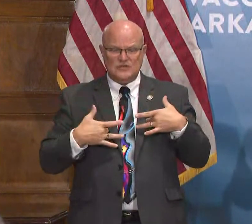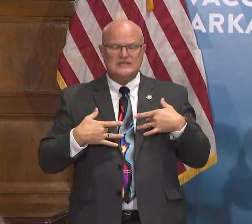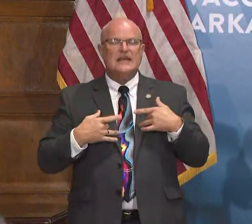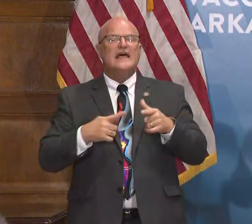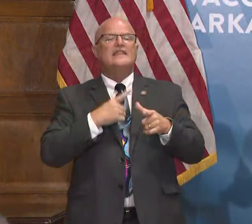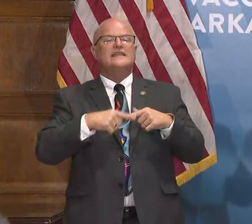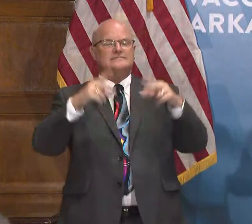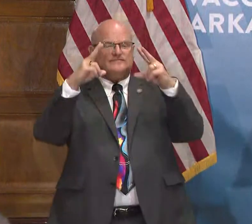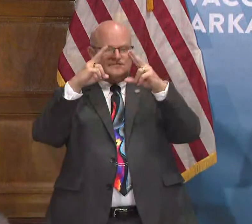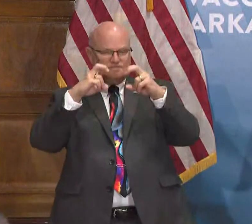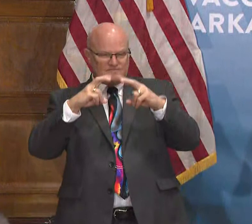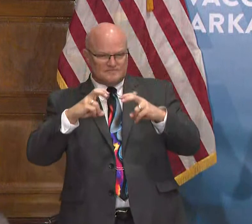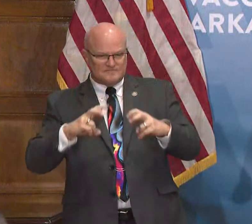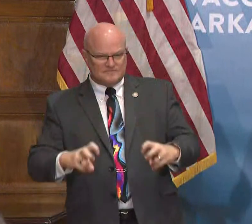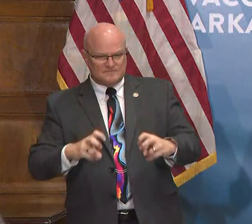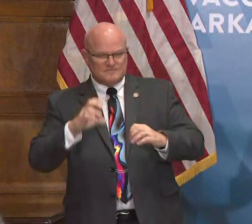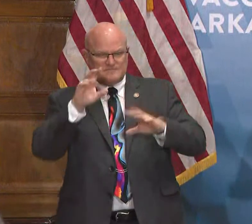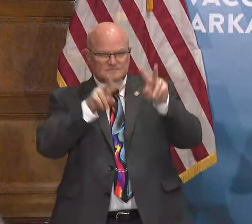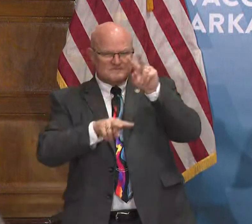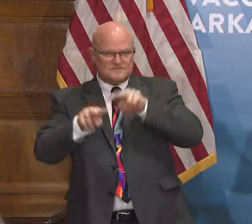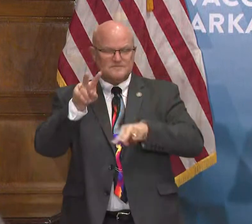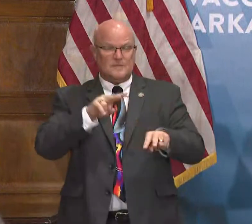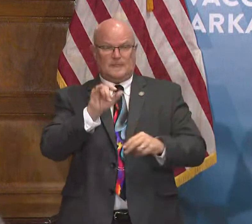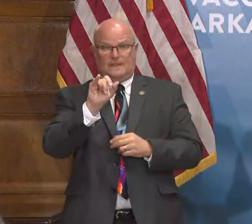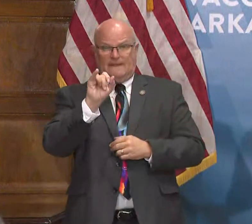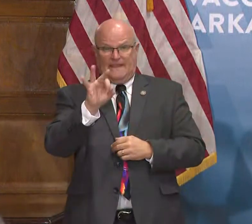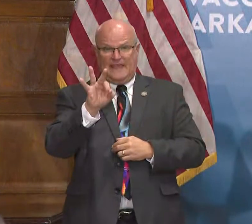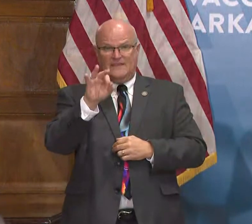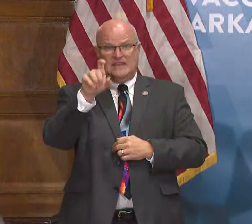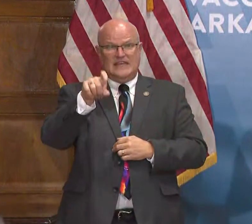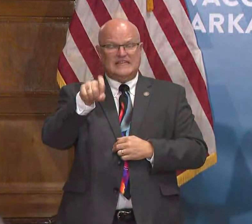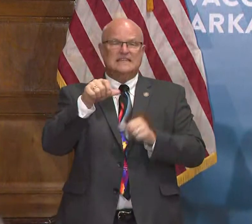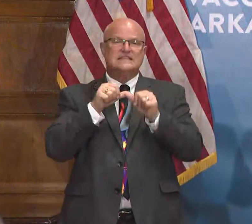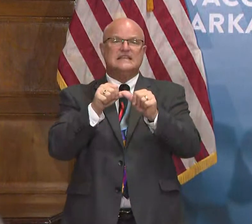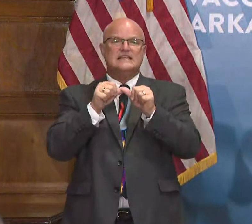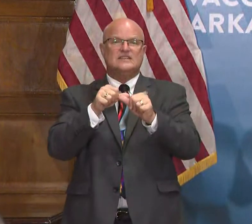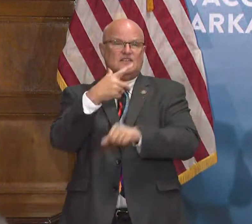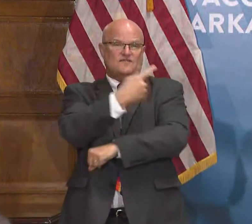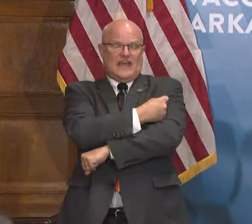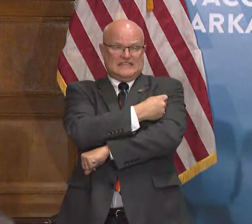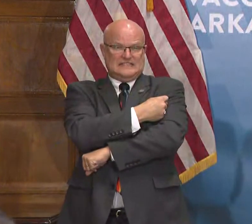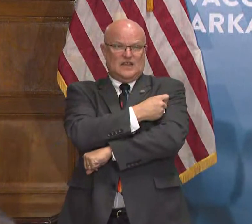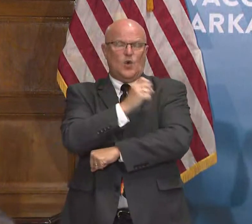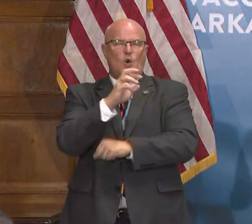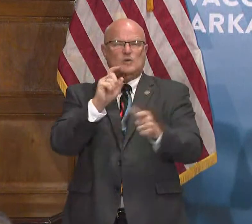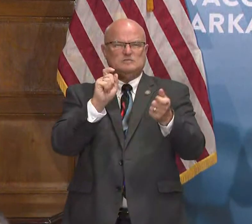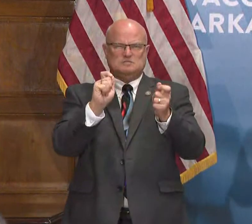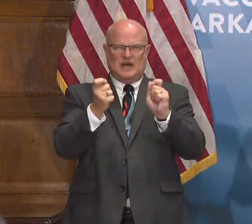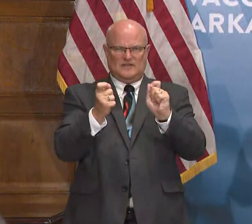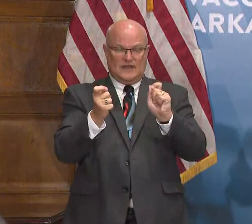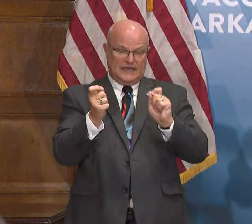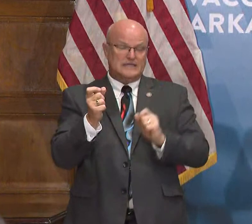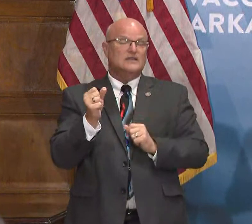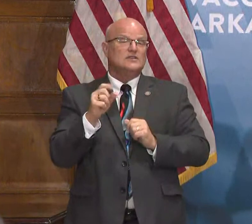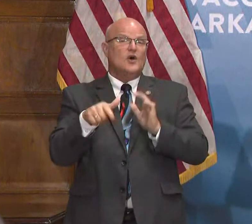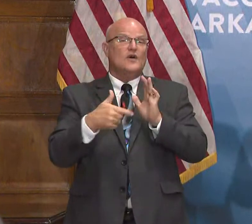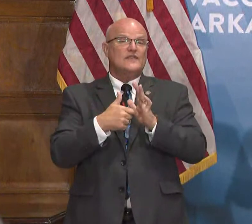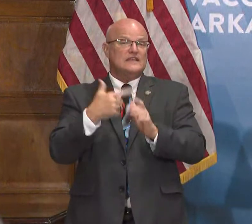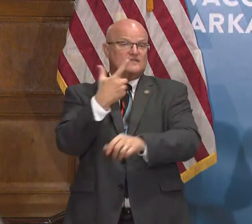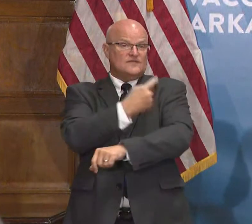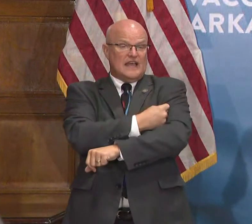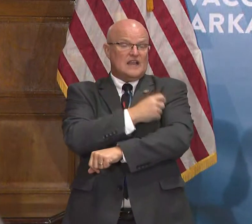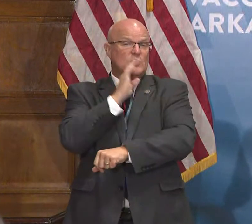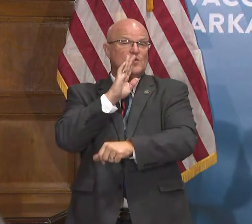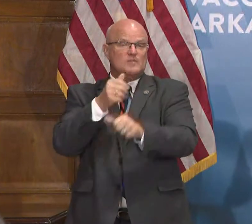examined and closely evaluated to see if there is a need to continue the vaccination or modify it. So this vaccine will